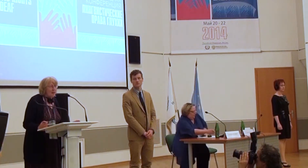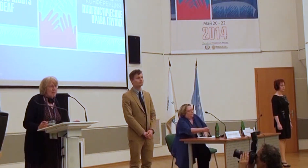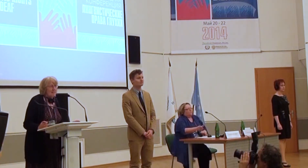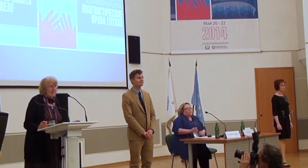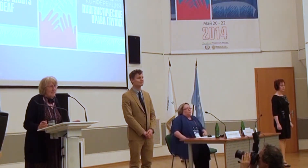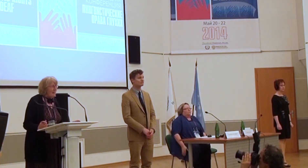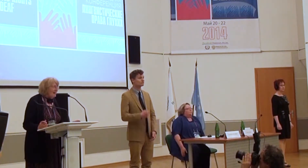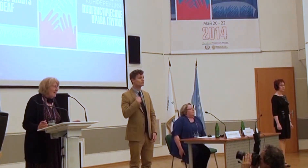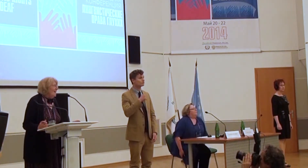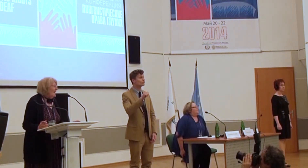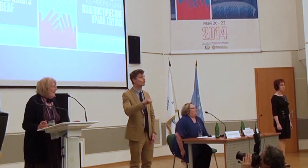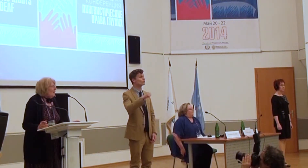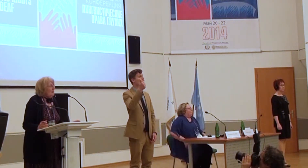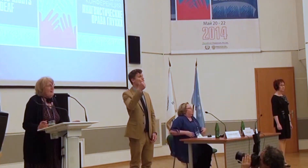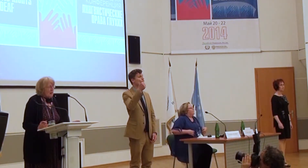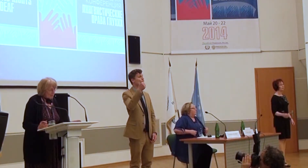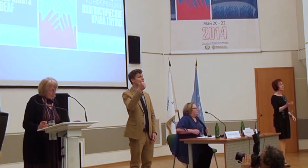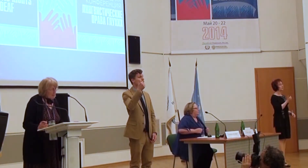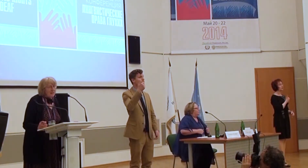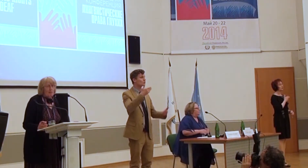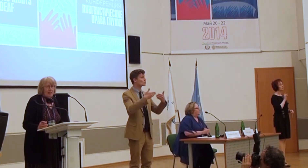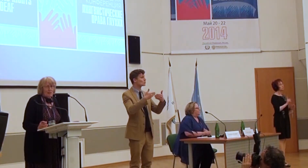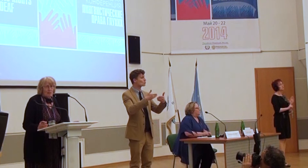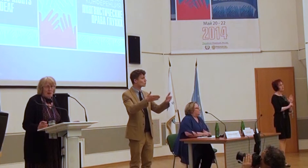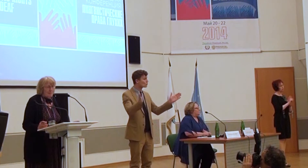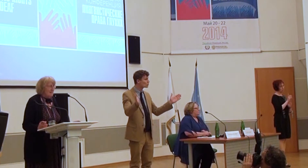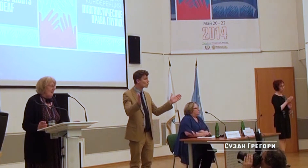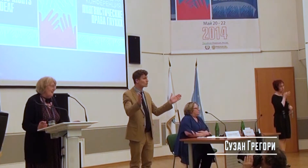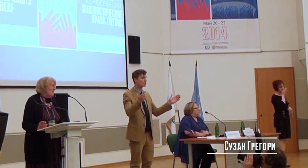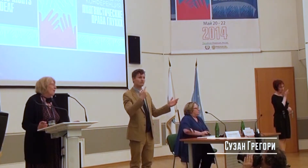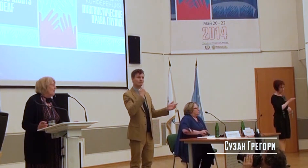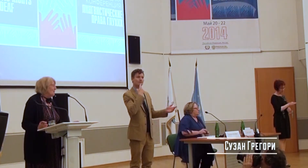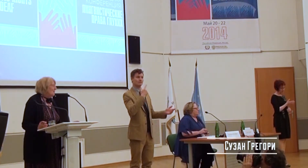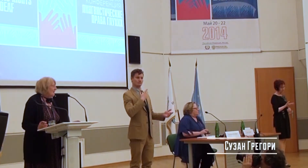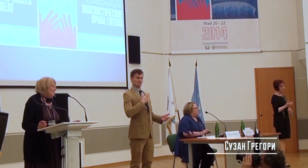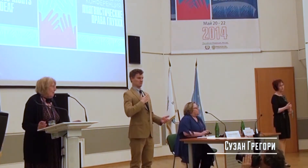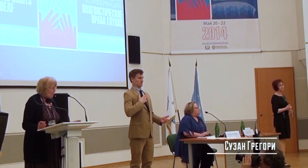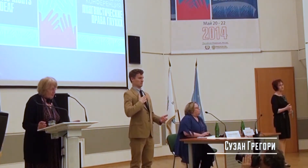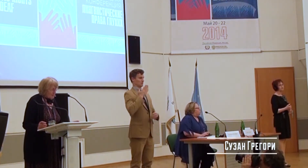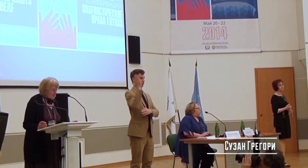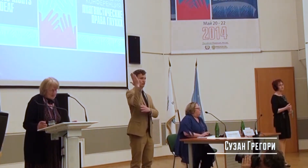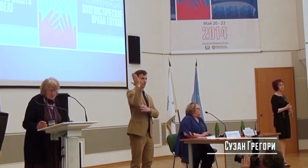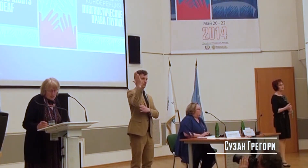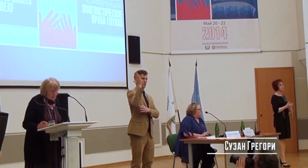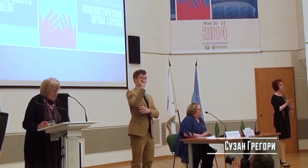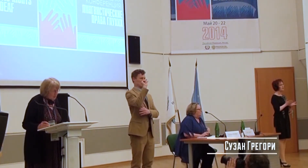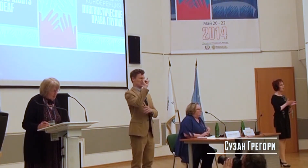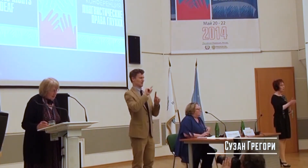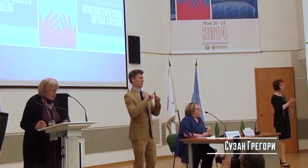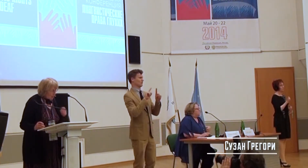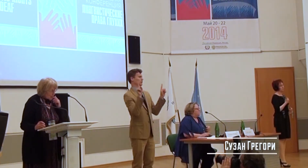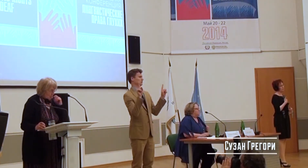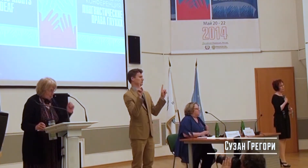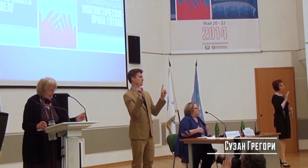I'd like to start by saying I think the perspective of my talk might be slightly different to any we've heard yet this